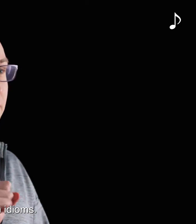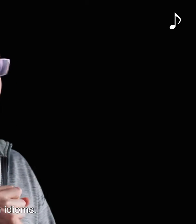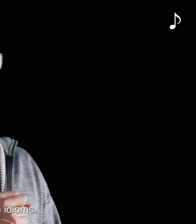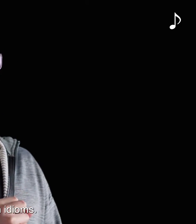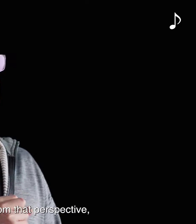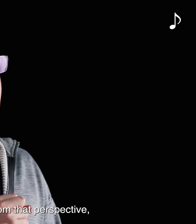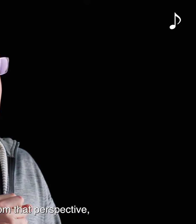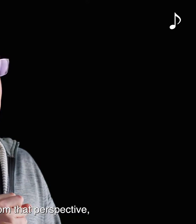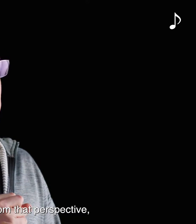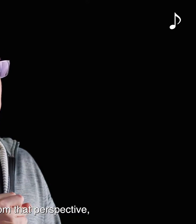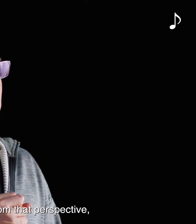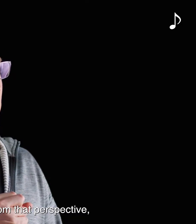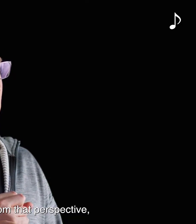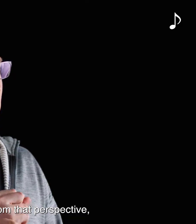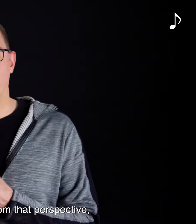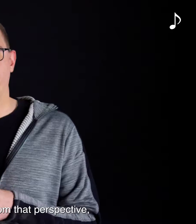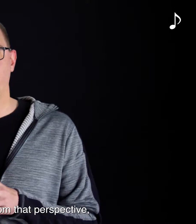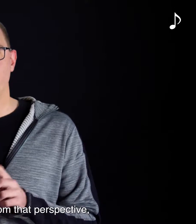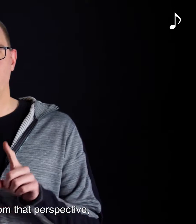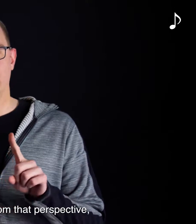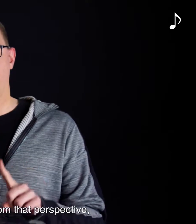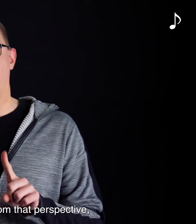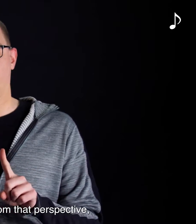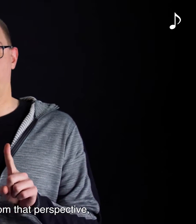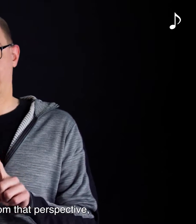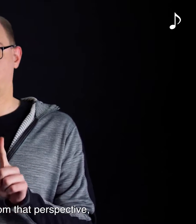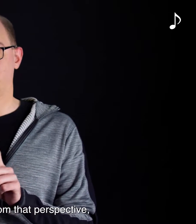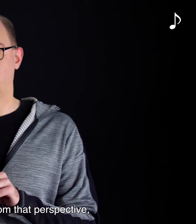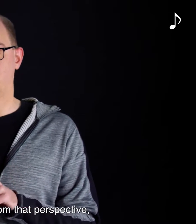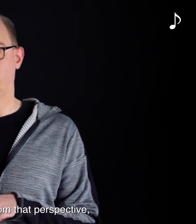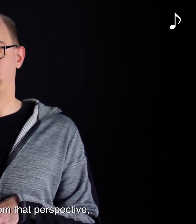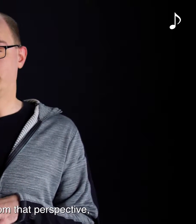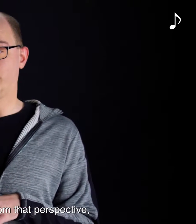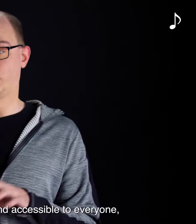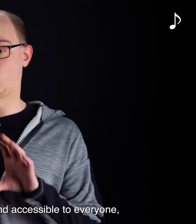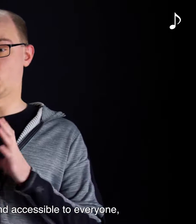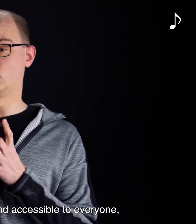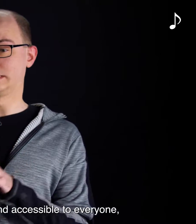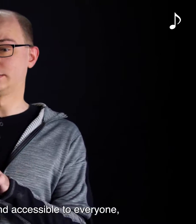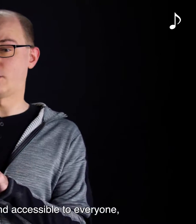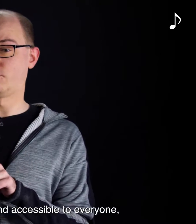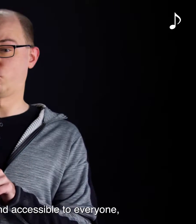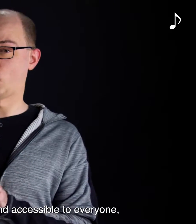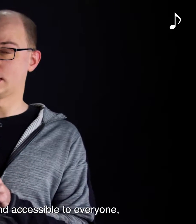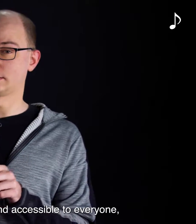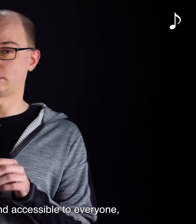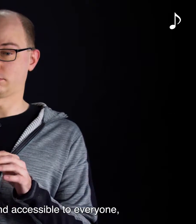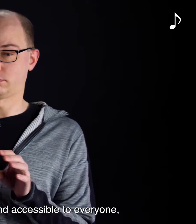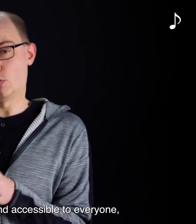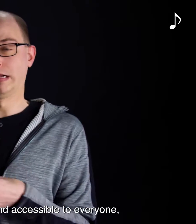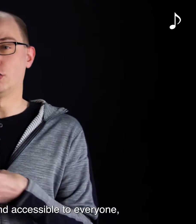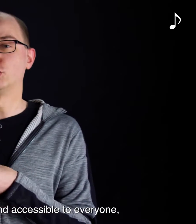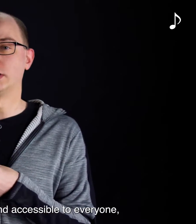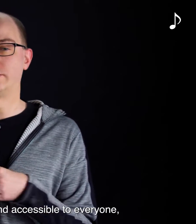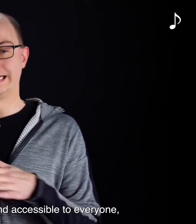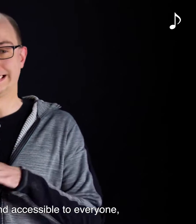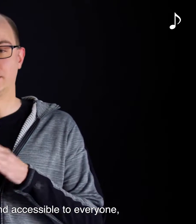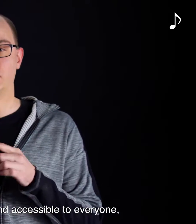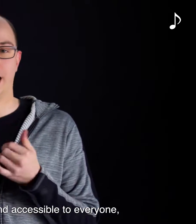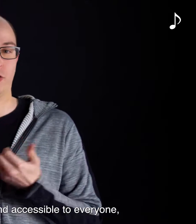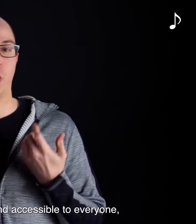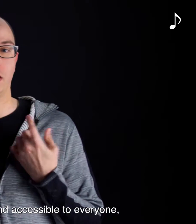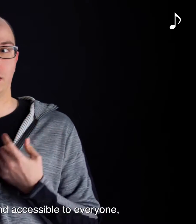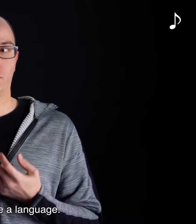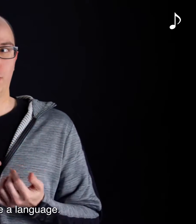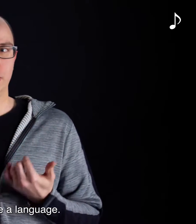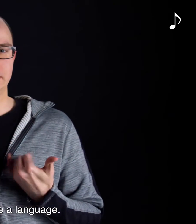idioms. And if you look at that from that perspective, if the world itself was inclusive and accessible